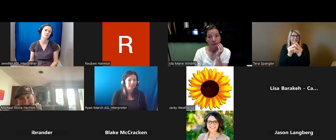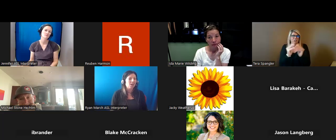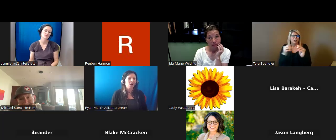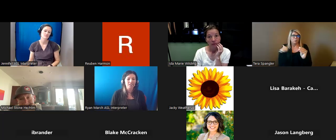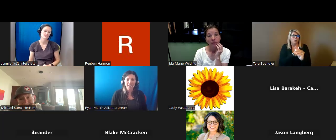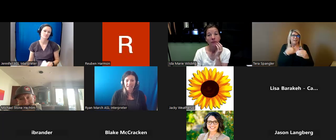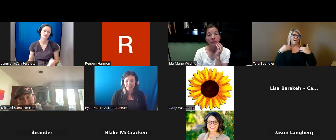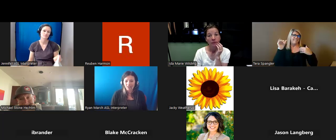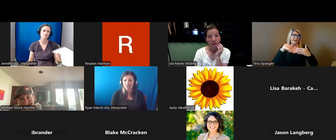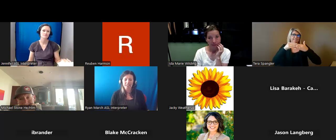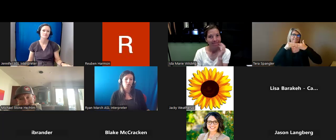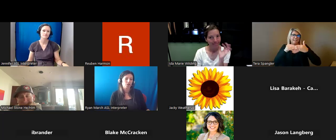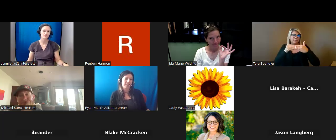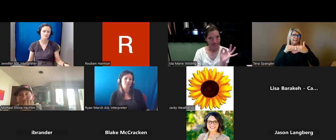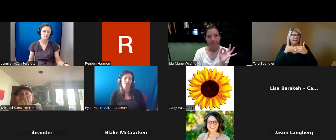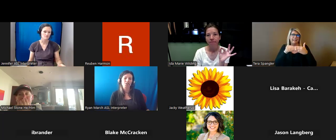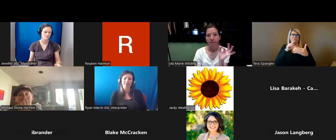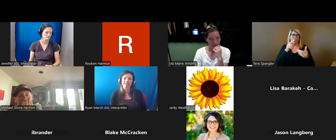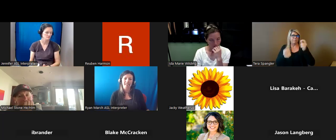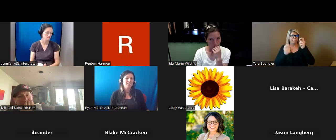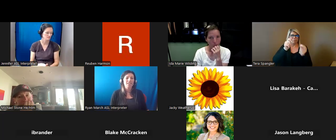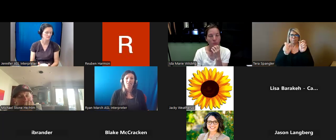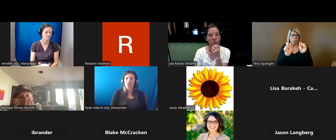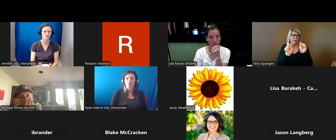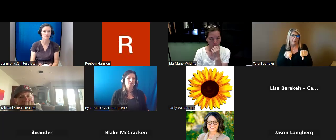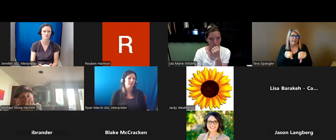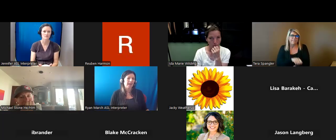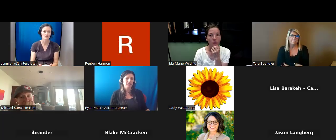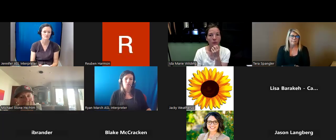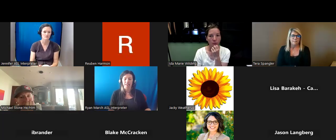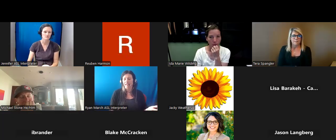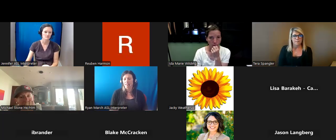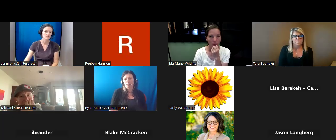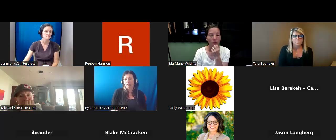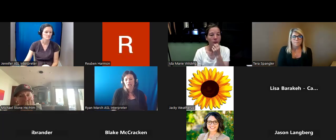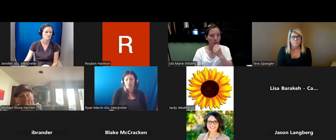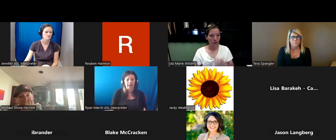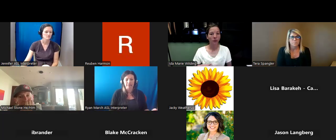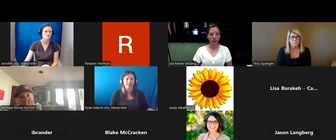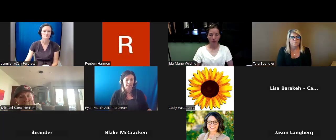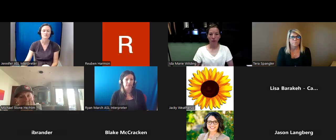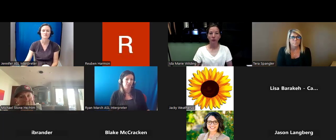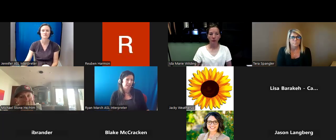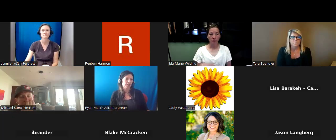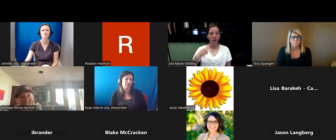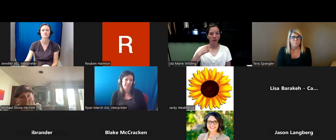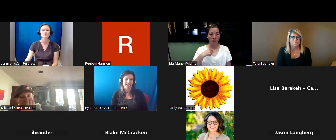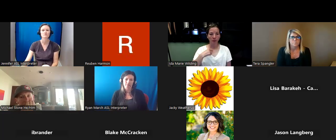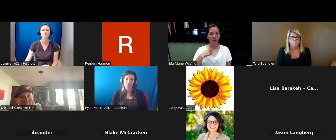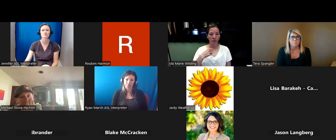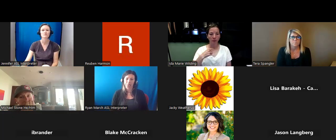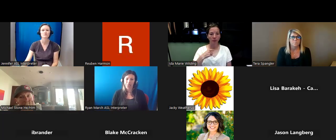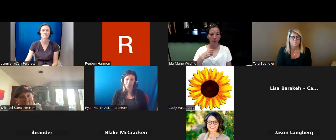scheduled on our calendars as work sessions. So I think, that is really nice. And then we could just have that flexibility change if